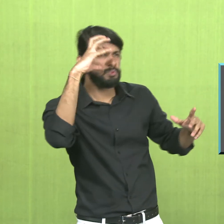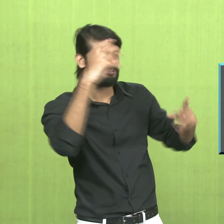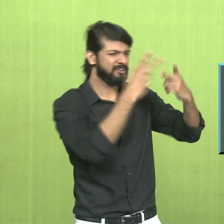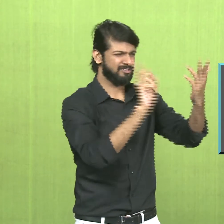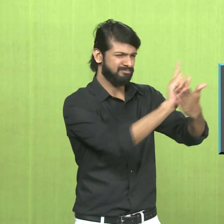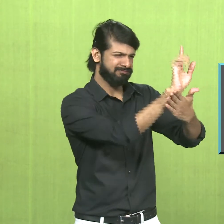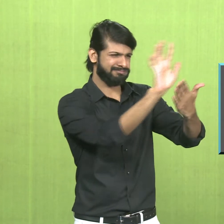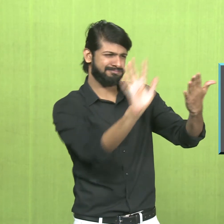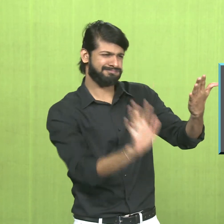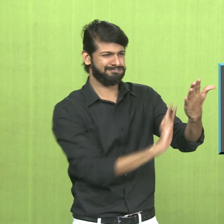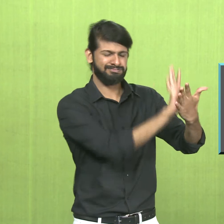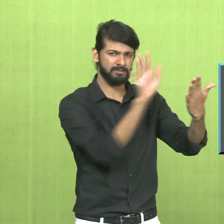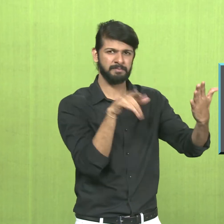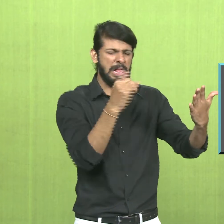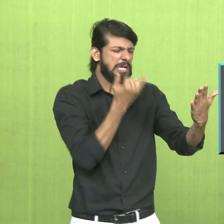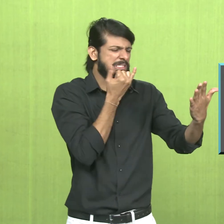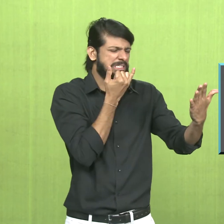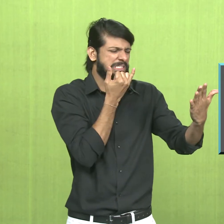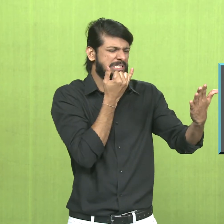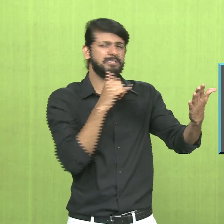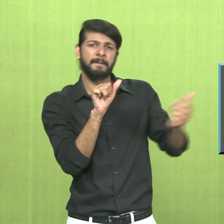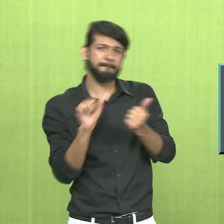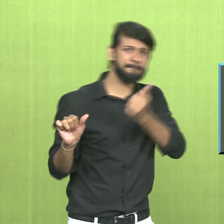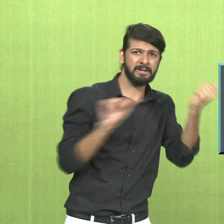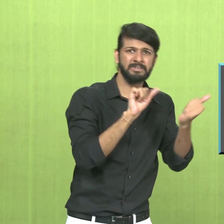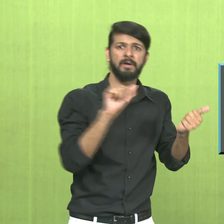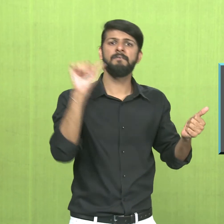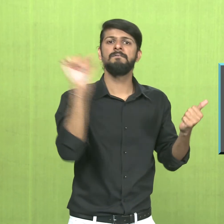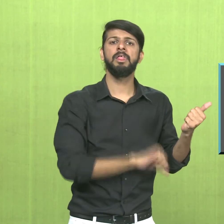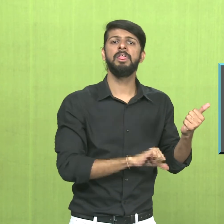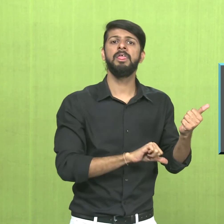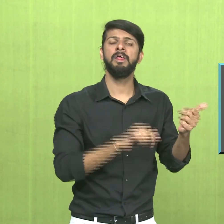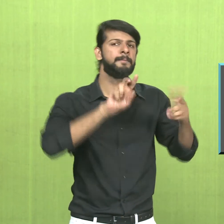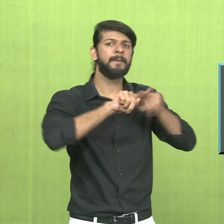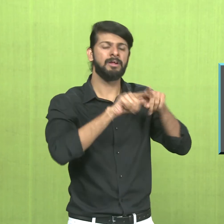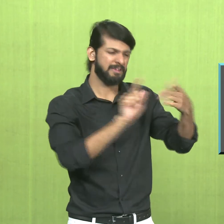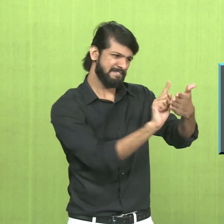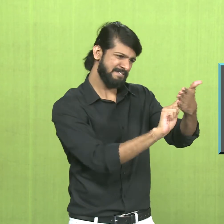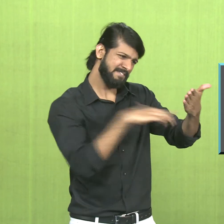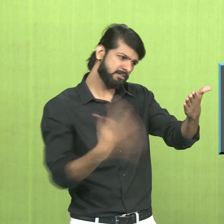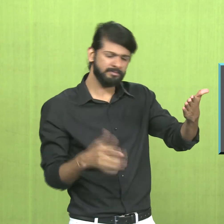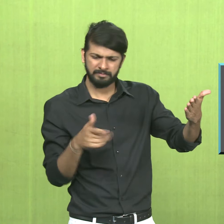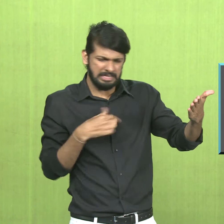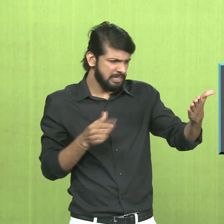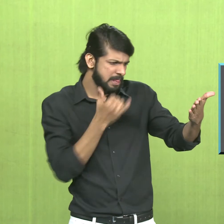pastel, whatever you are depicting, if there are any errors, it cannot be covered or